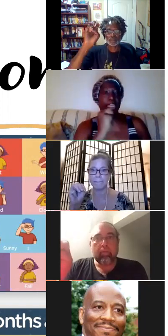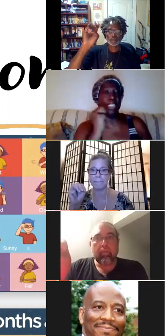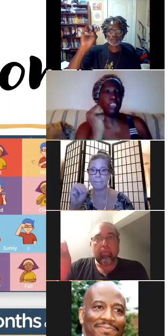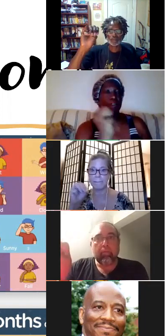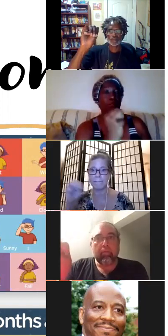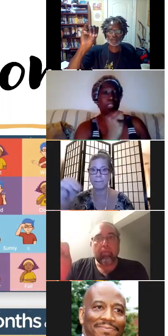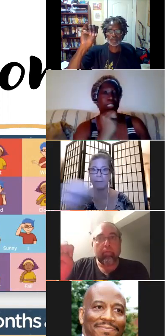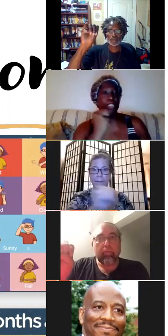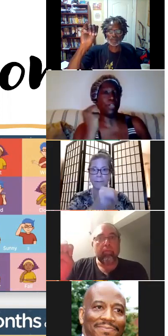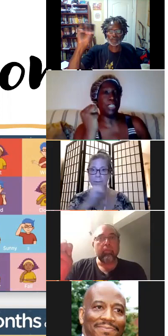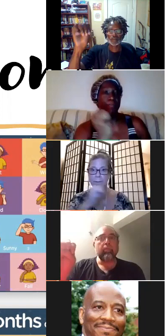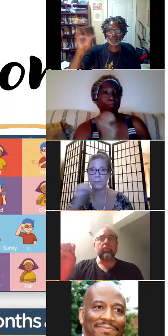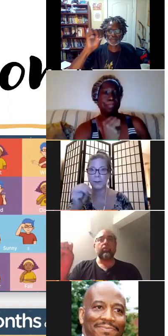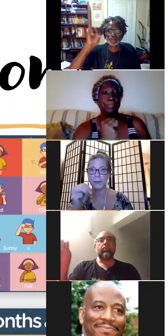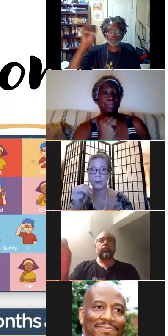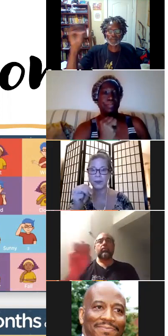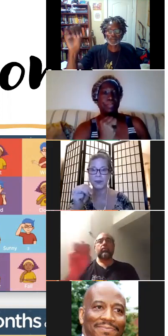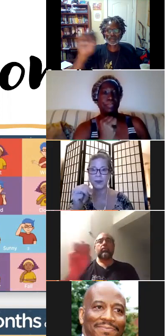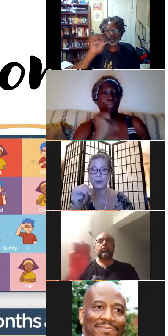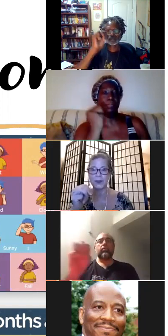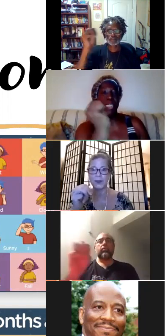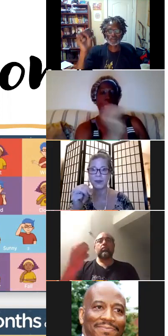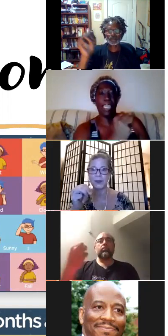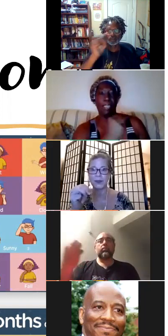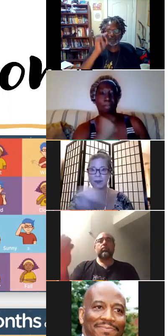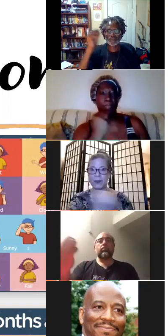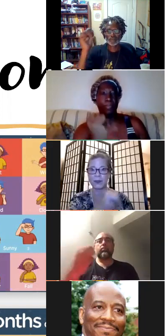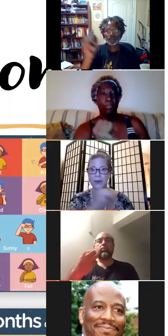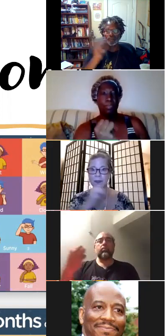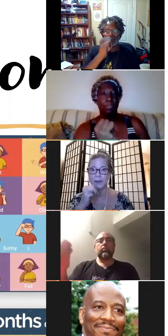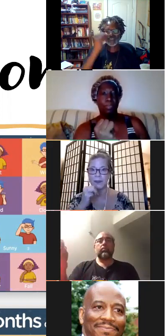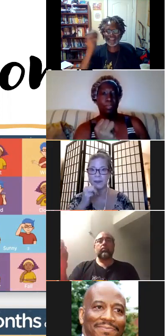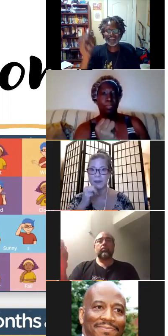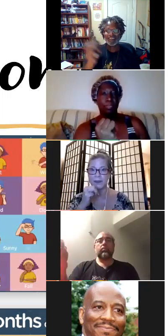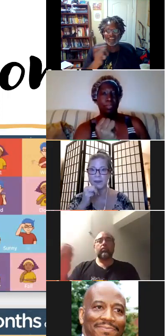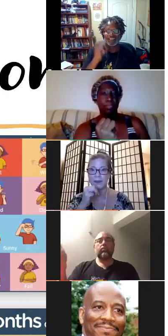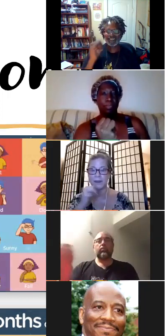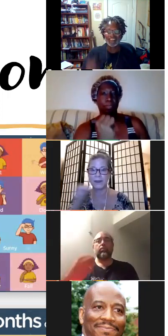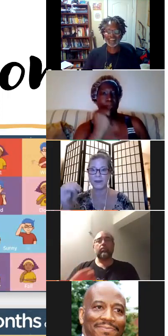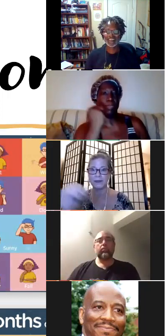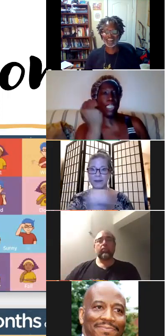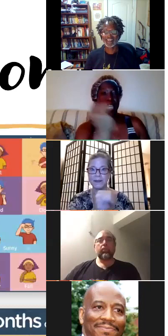and you make it a circle. You circle it. Monday. Monday.